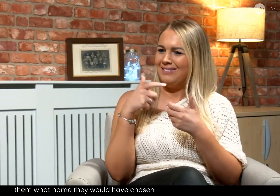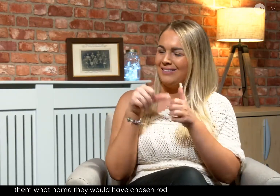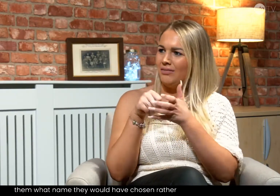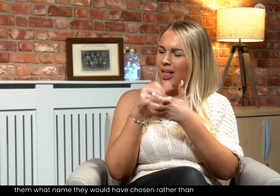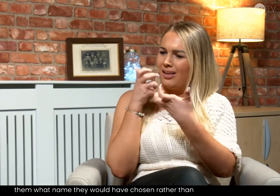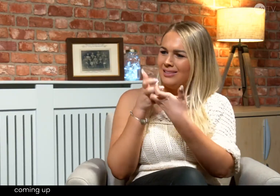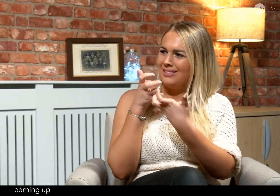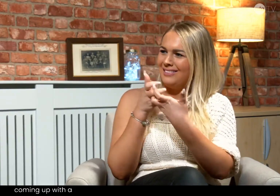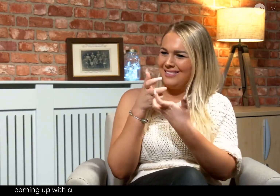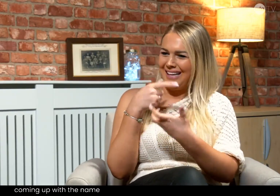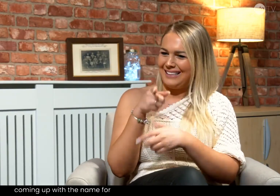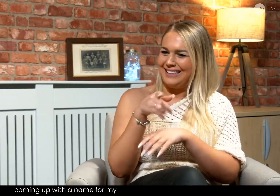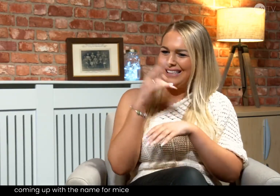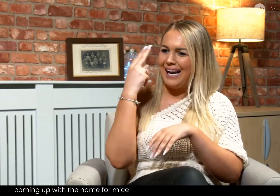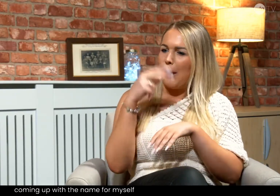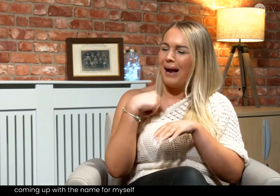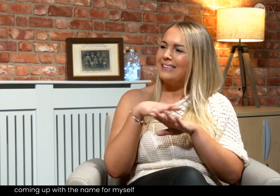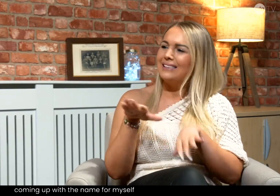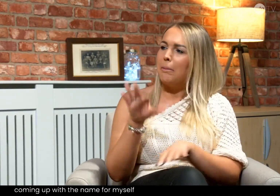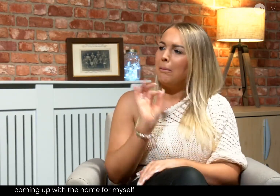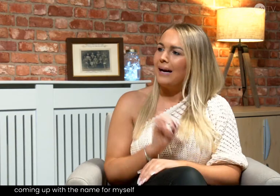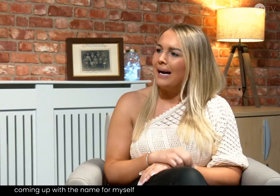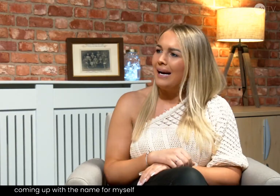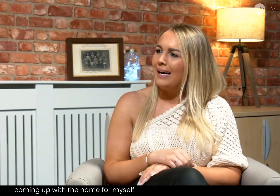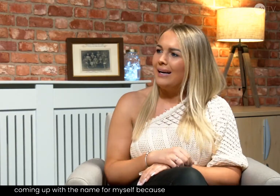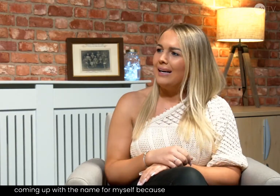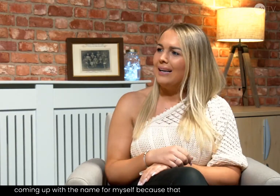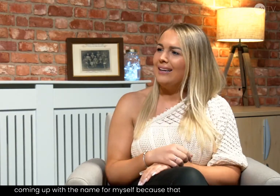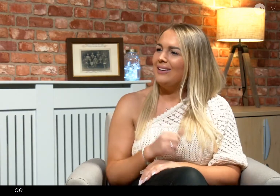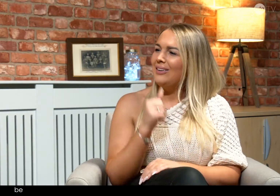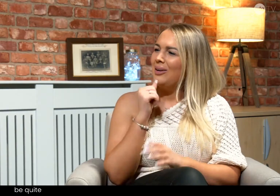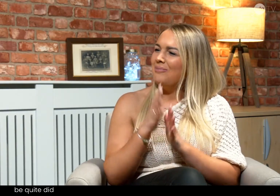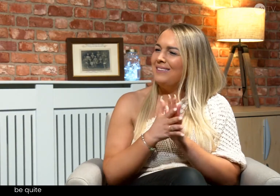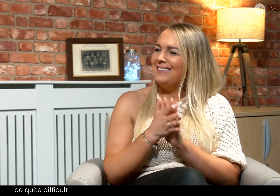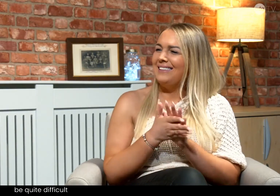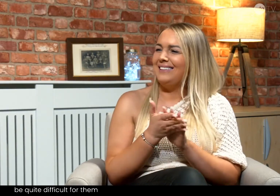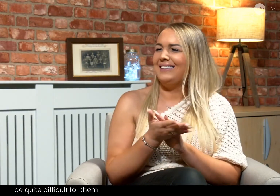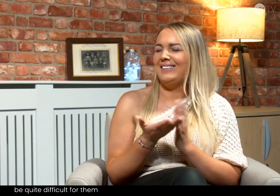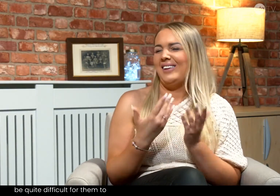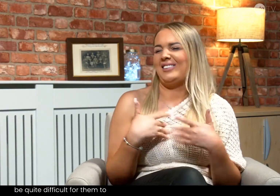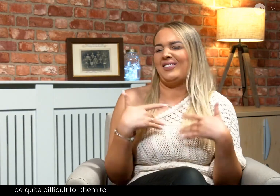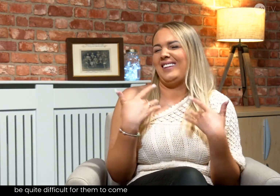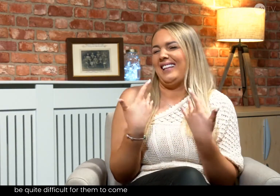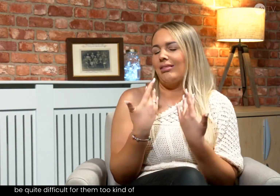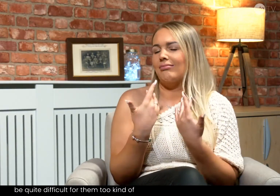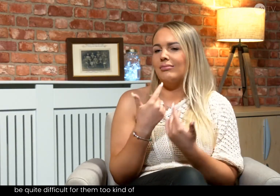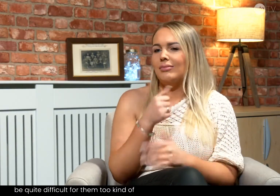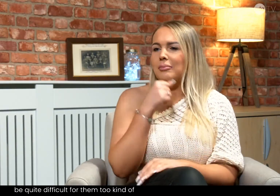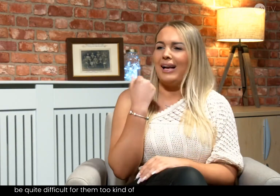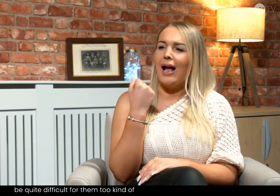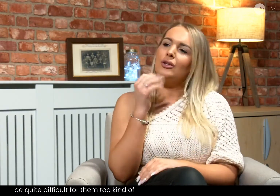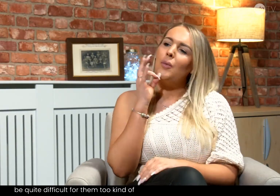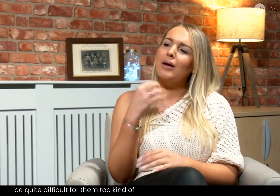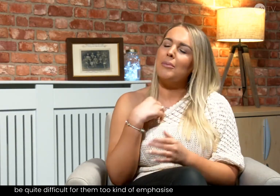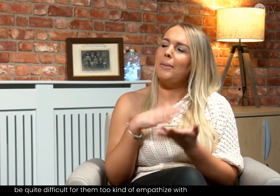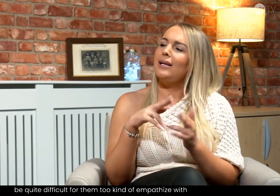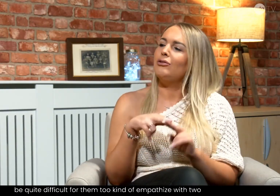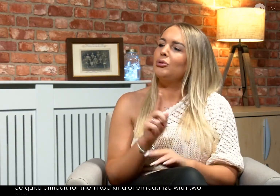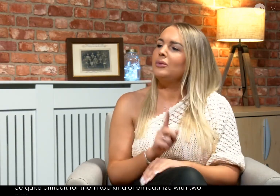myself. Because that would have been quite difficult for them to kind of empathise with, to understand. I felt